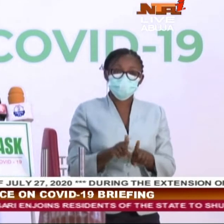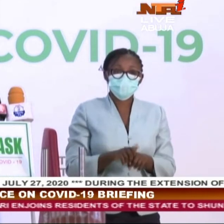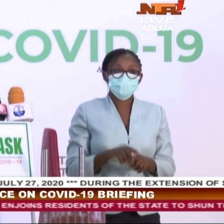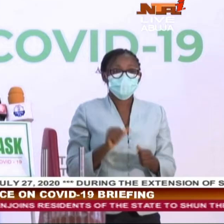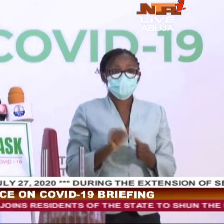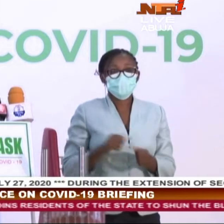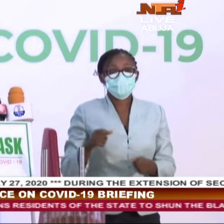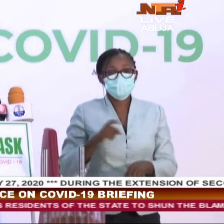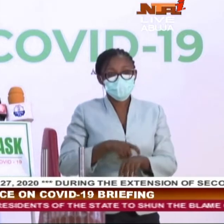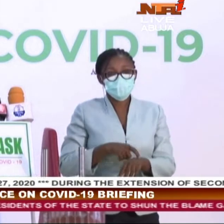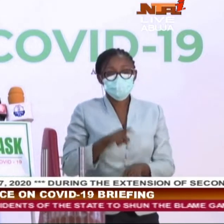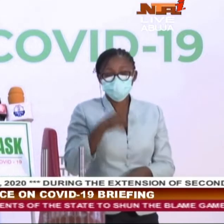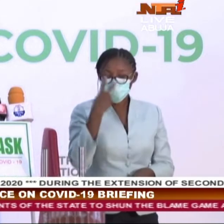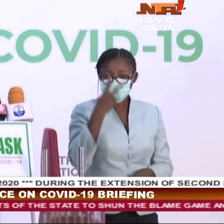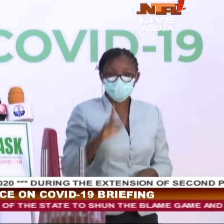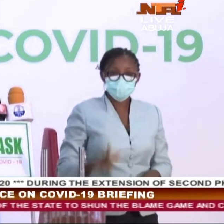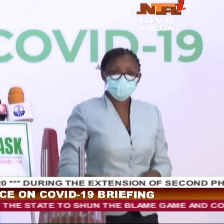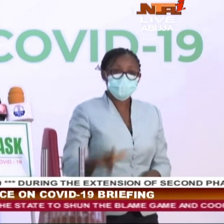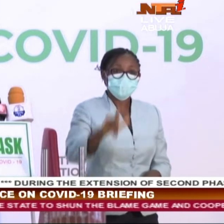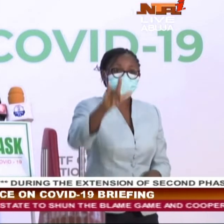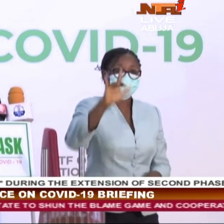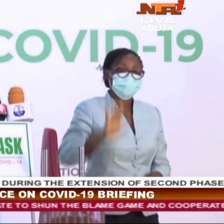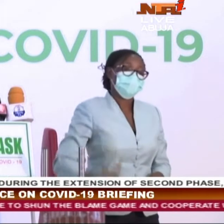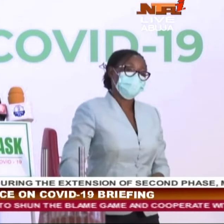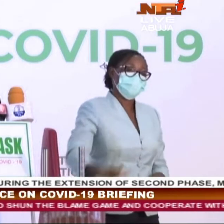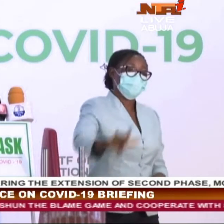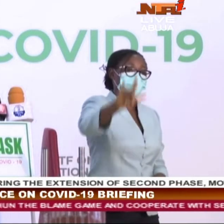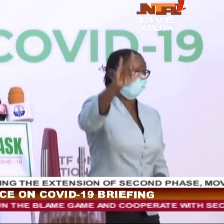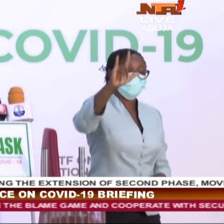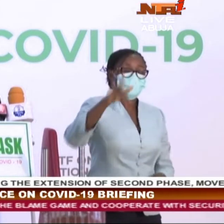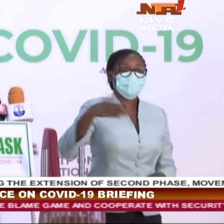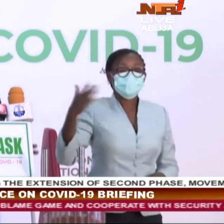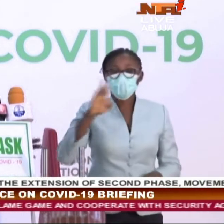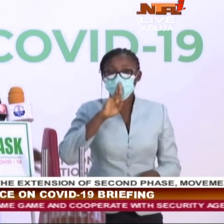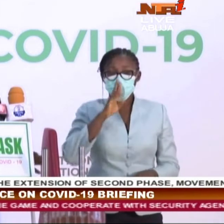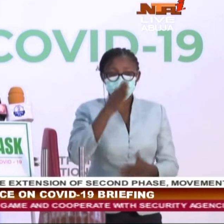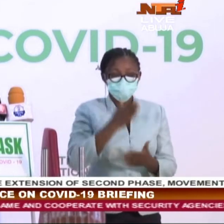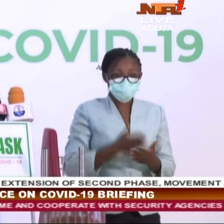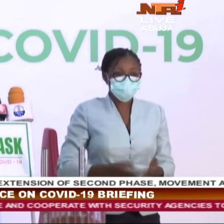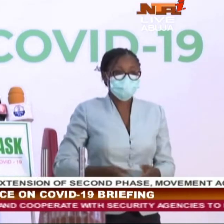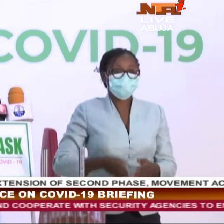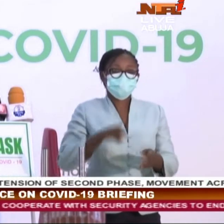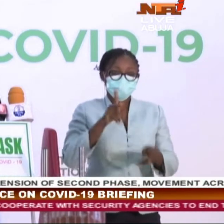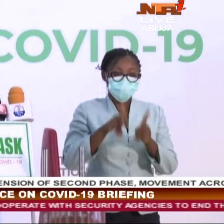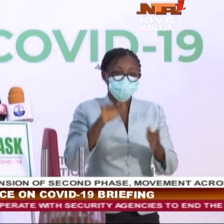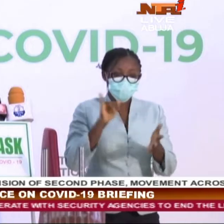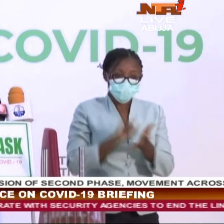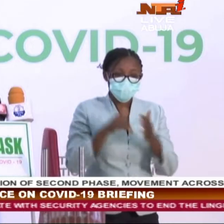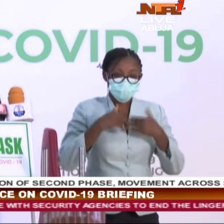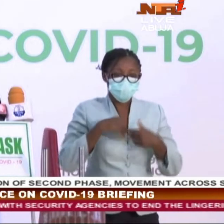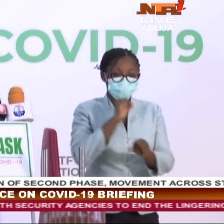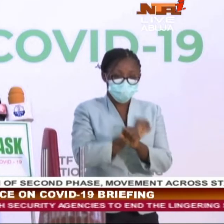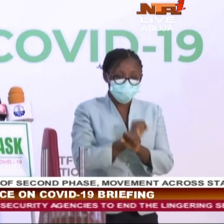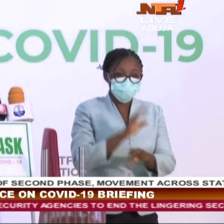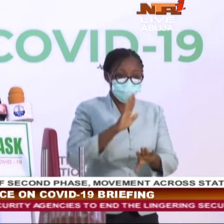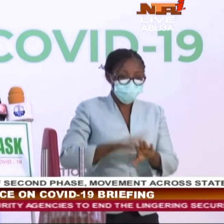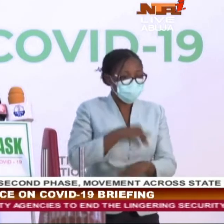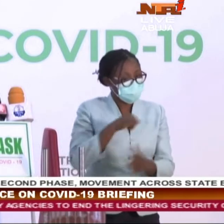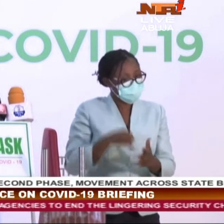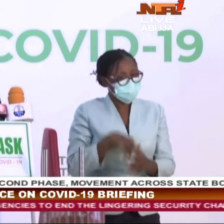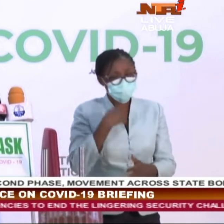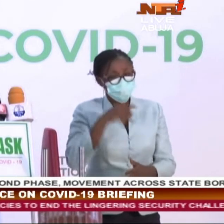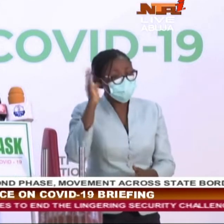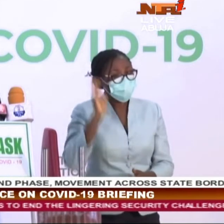Every time you see a plane take off, there is an attendant cost to that. Who will bear the cost?